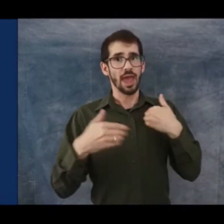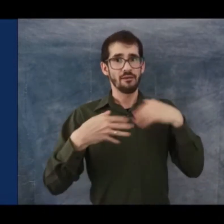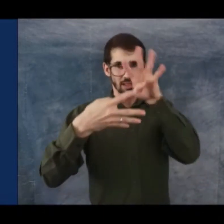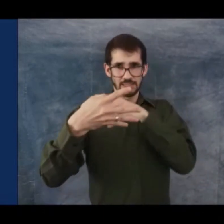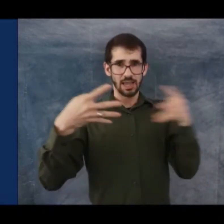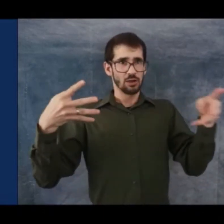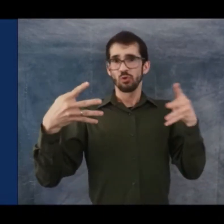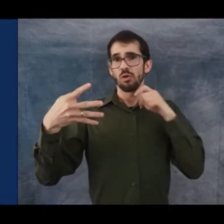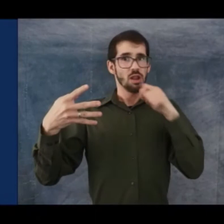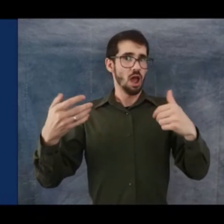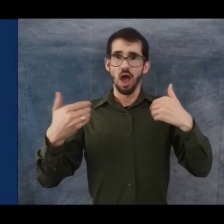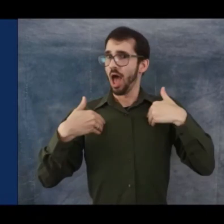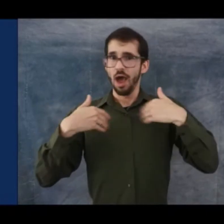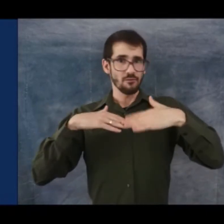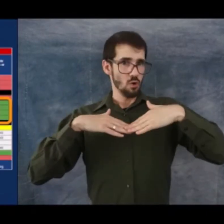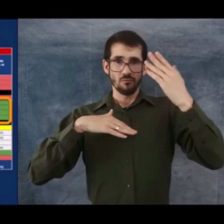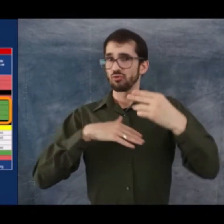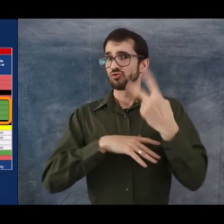exams in one day.